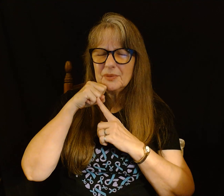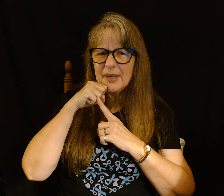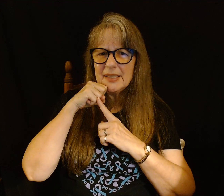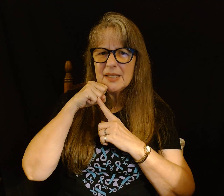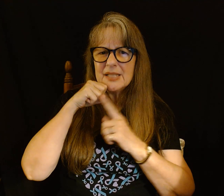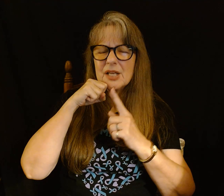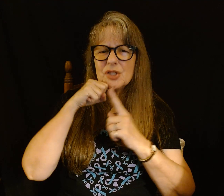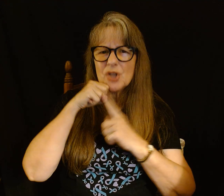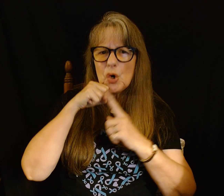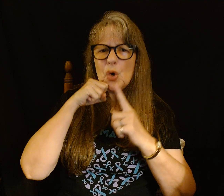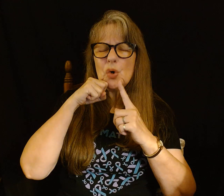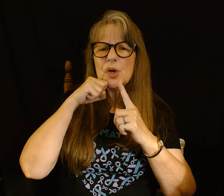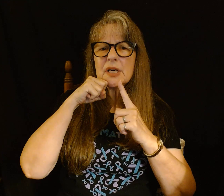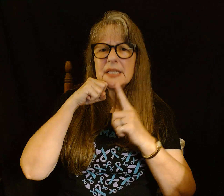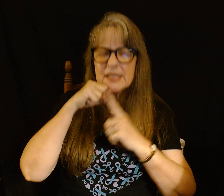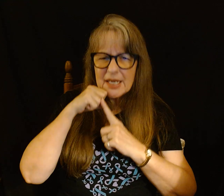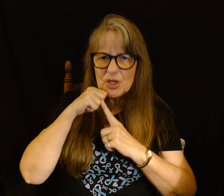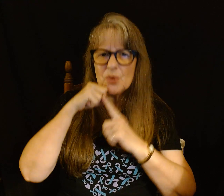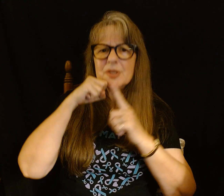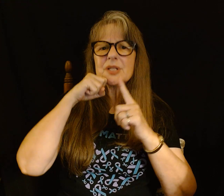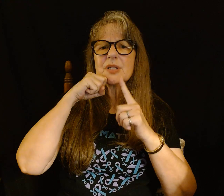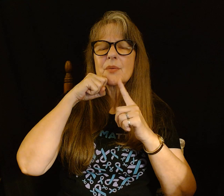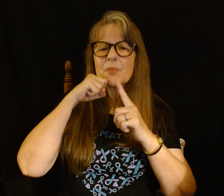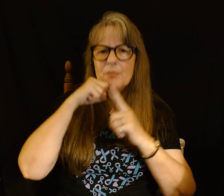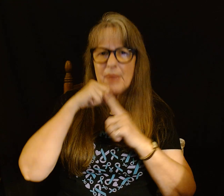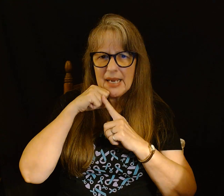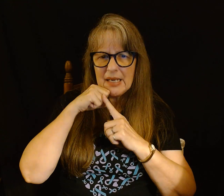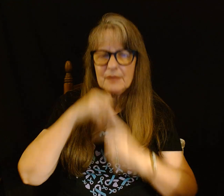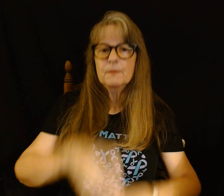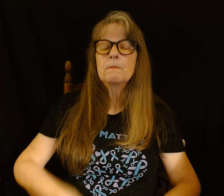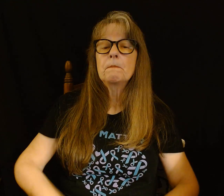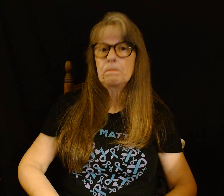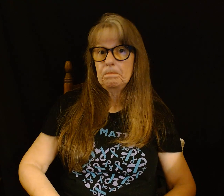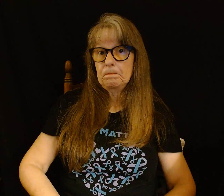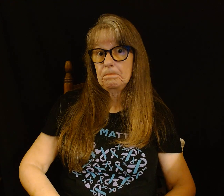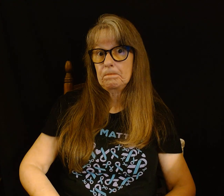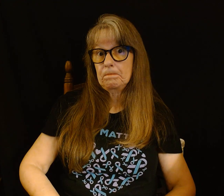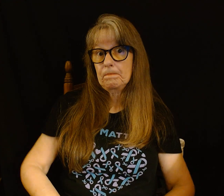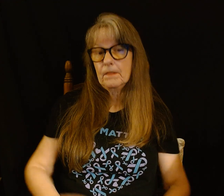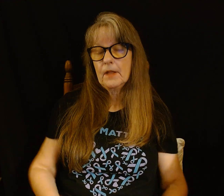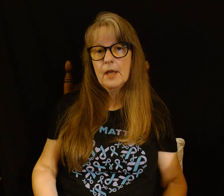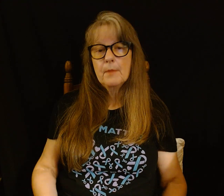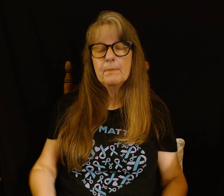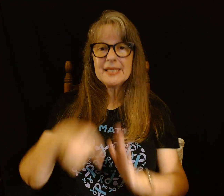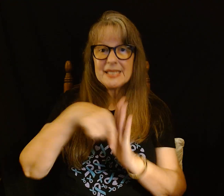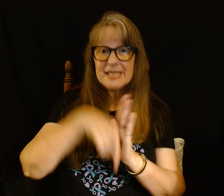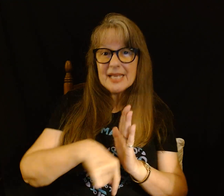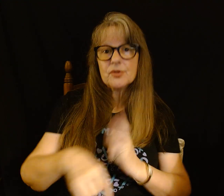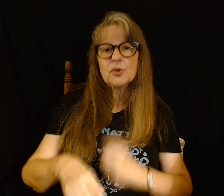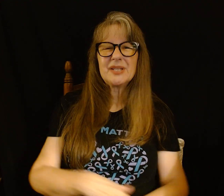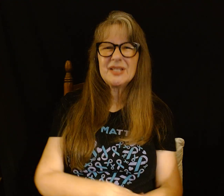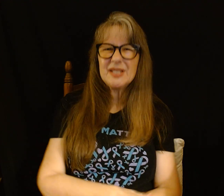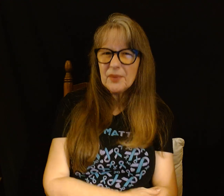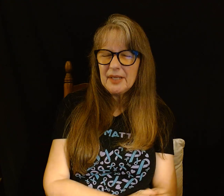right? It's a dull, continuous pain, but it's intense, so it's searing,